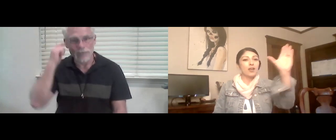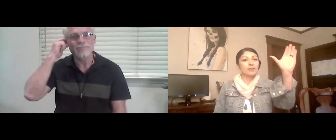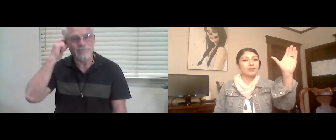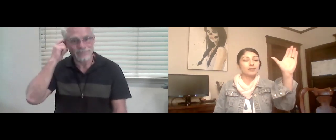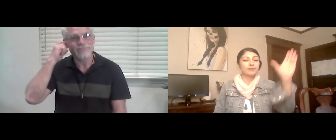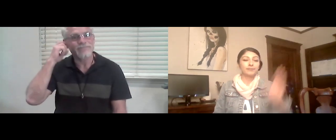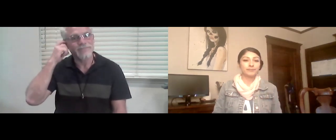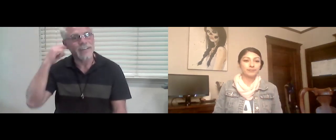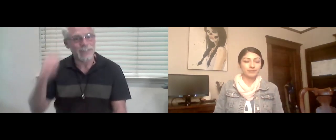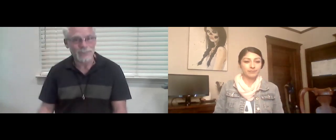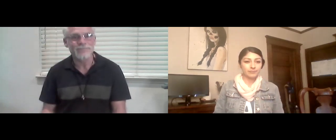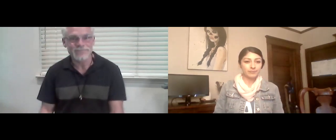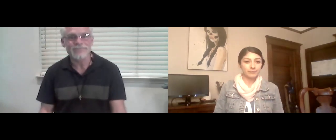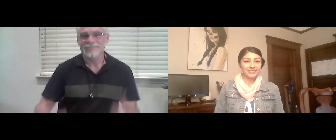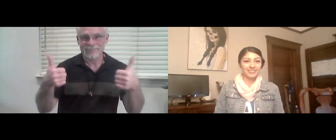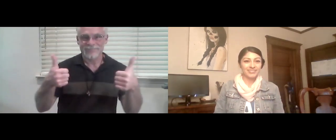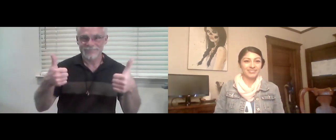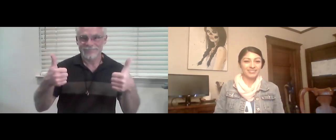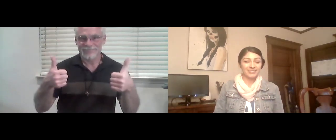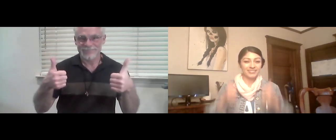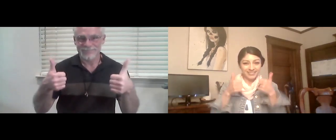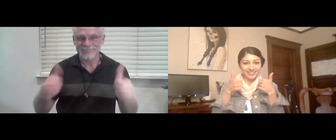Yeah. There you go.